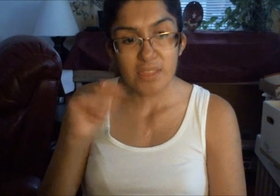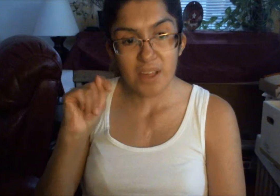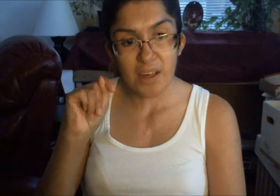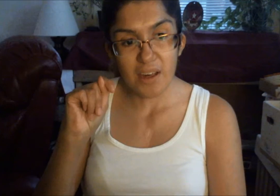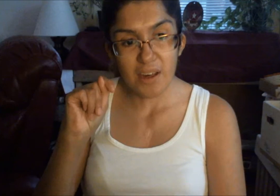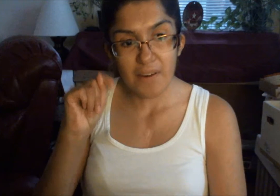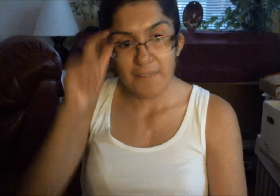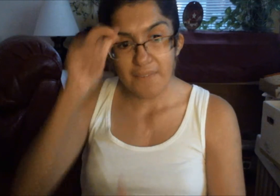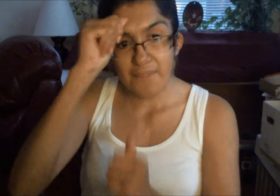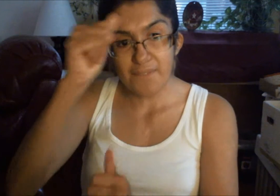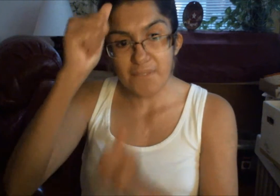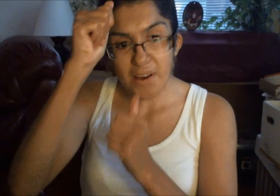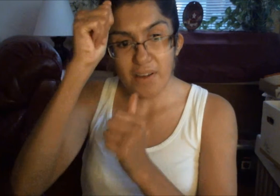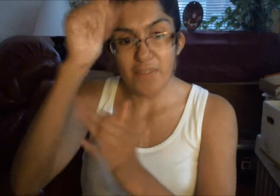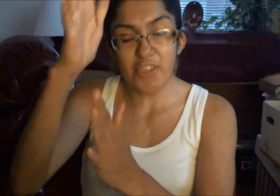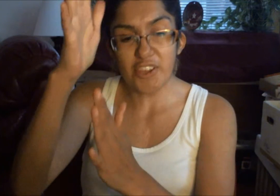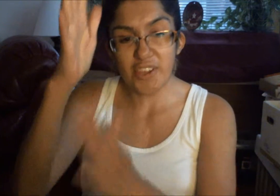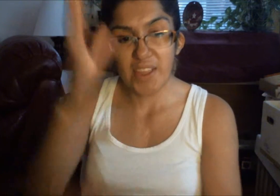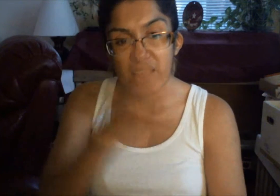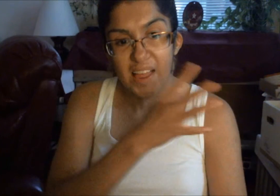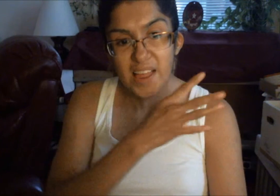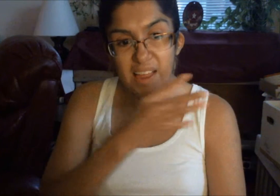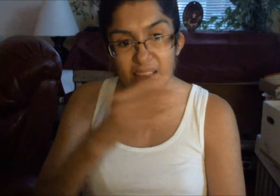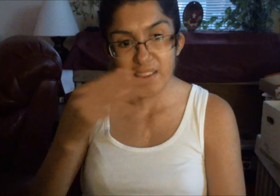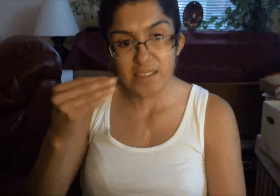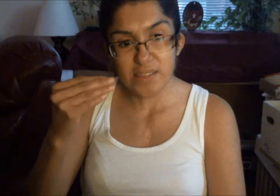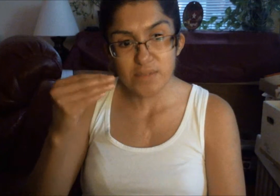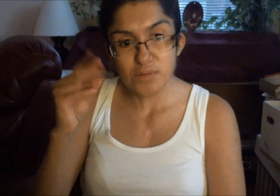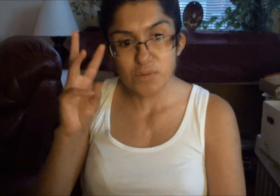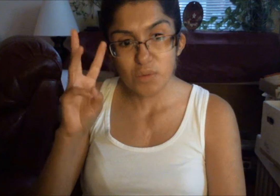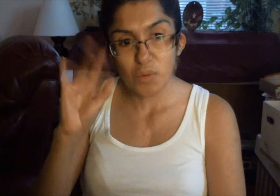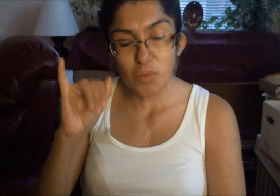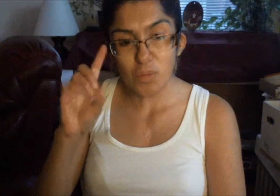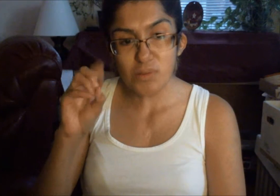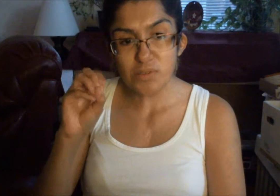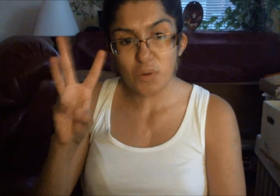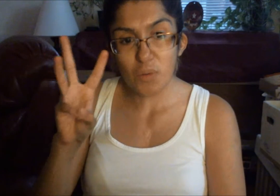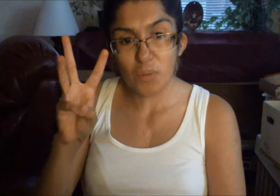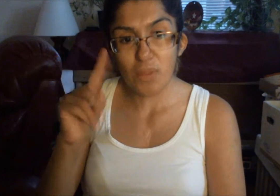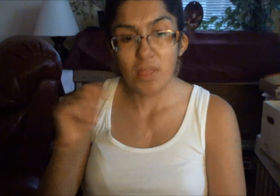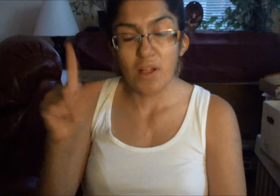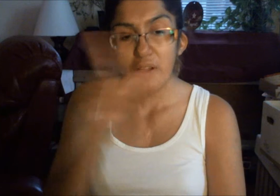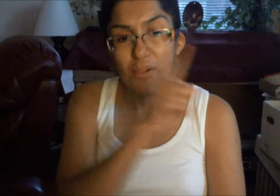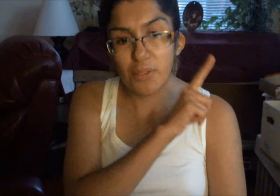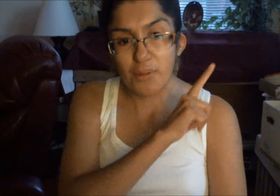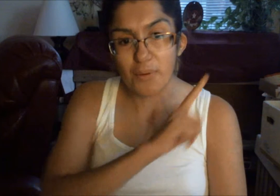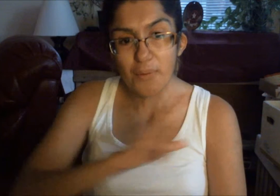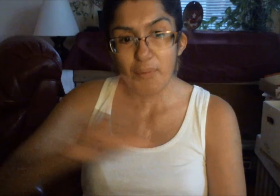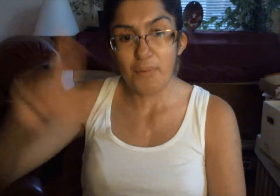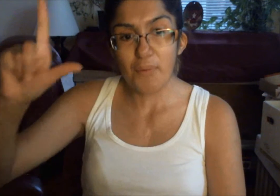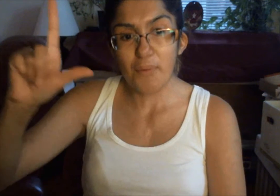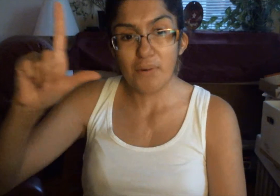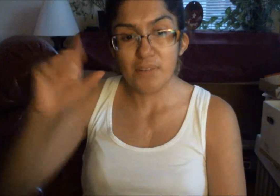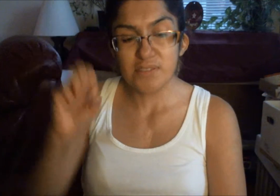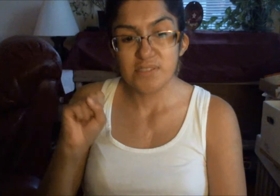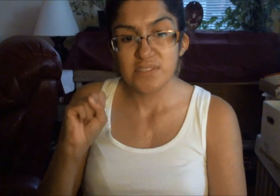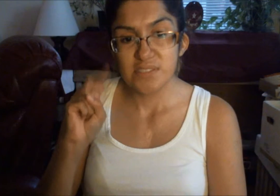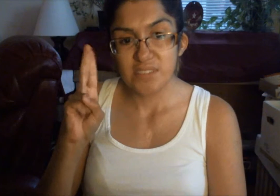miserable. Introducing McDonald's Crispy and Cool Deal. Purchase any buttermilk crispy chicken item and cool off with a free medium soft drink on us.